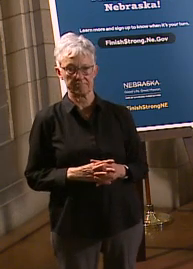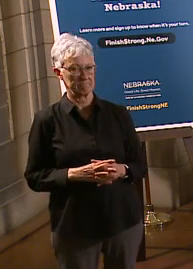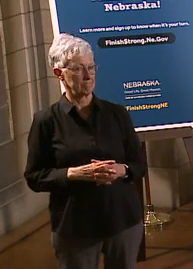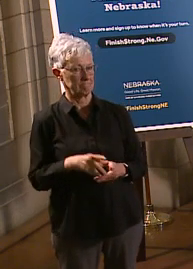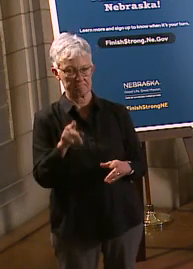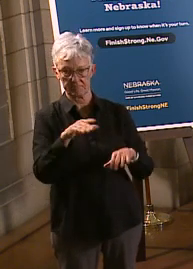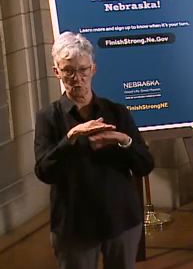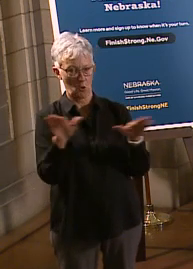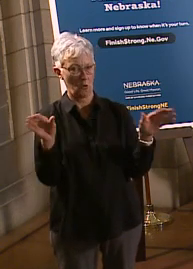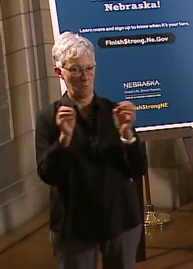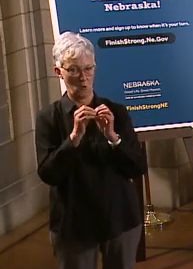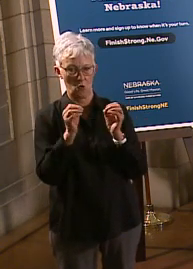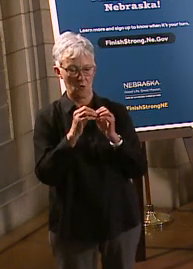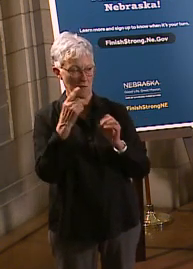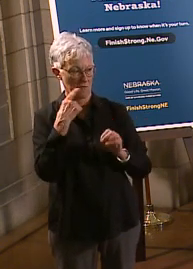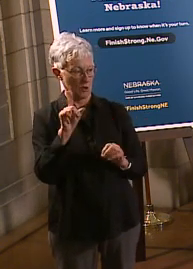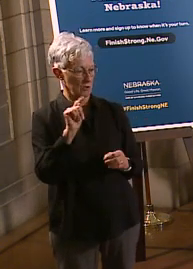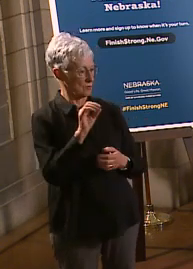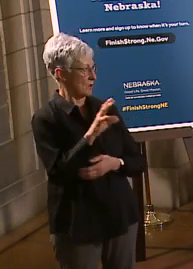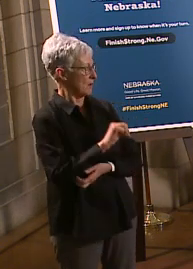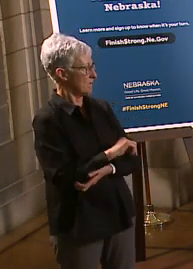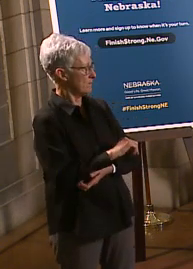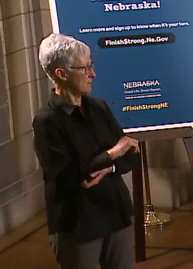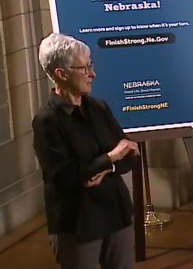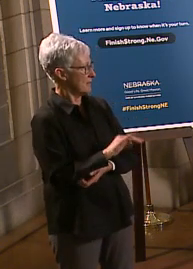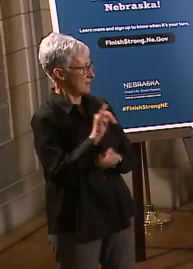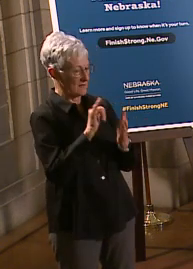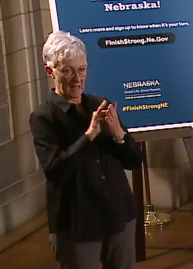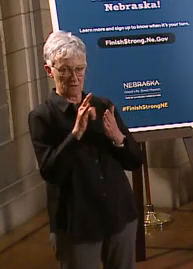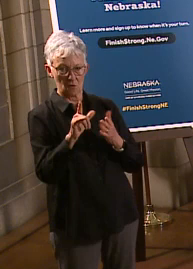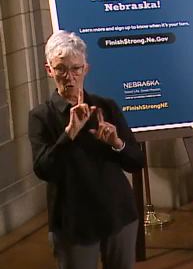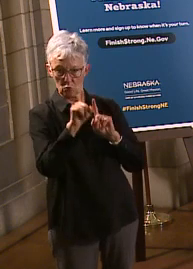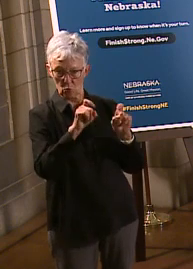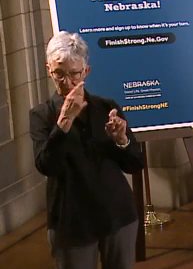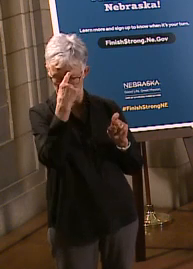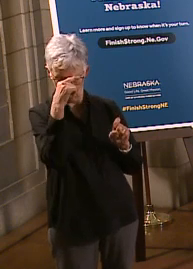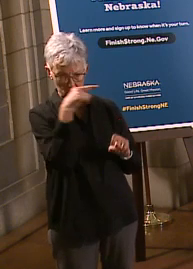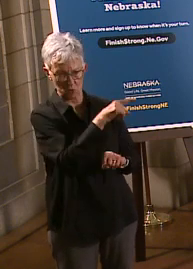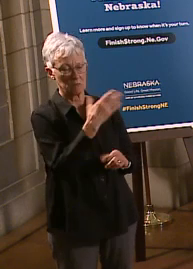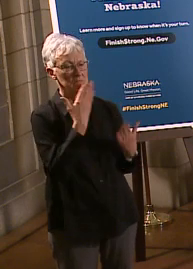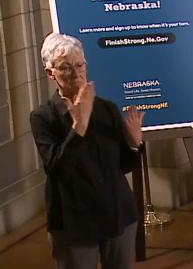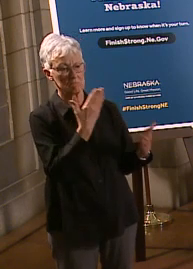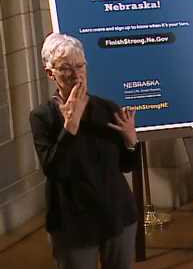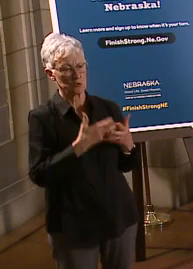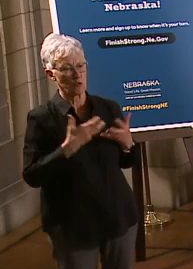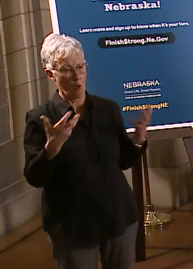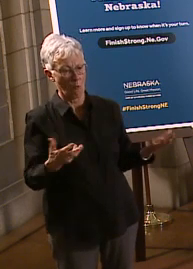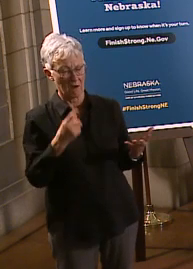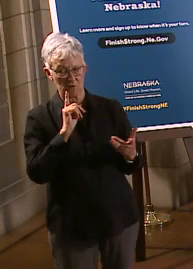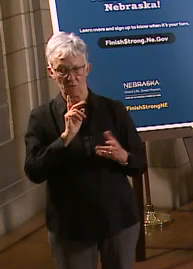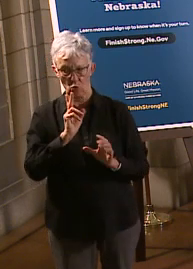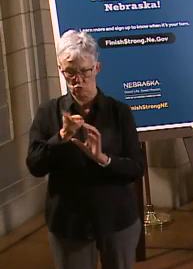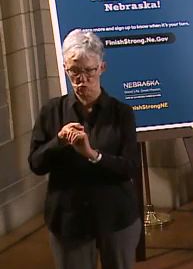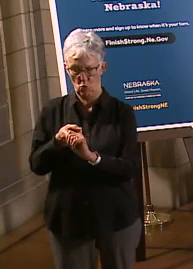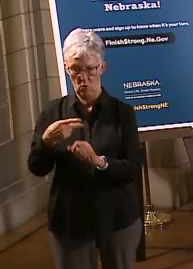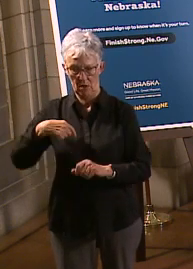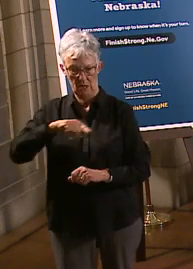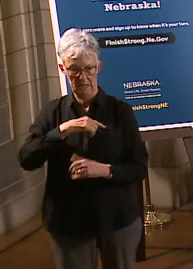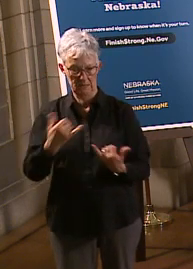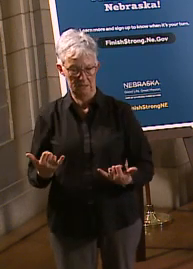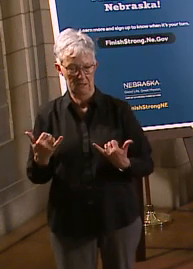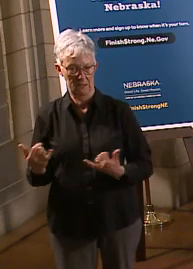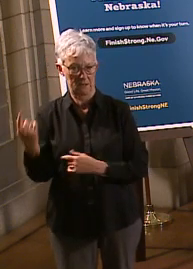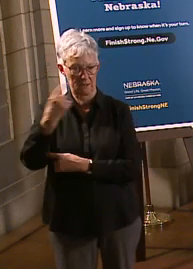Poland? All right, Tom, those are the end of the questions for you. Thank you again so much for joining us here today. We very much appreciate